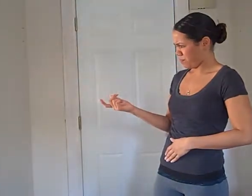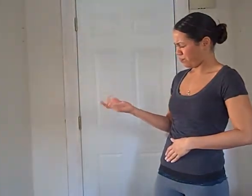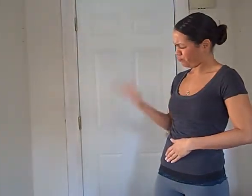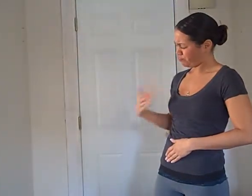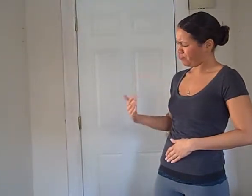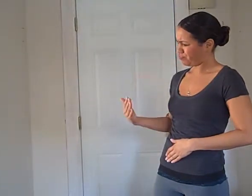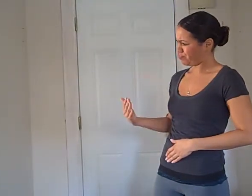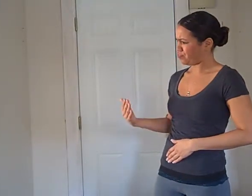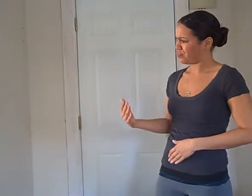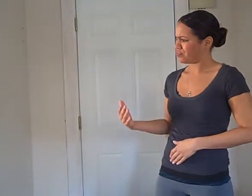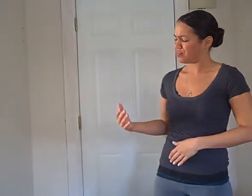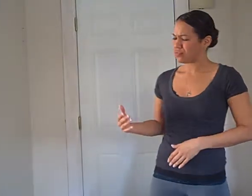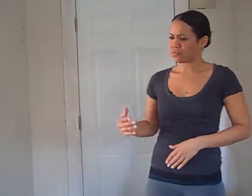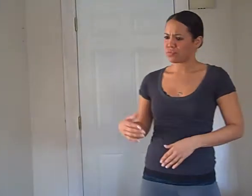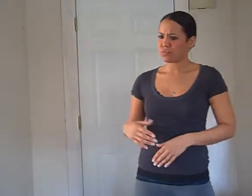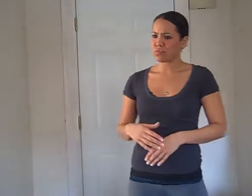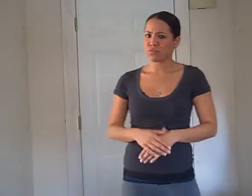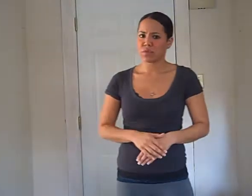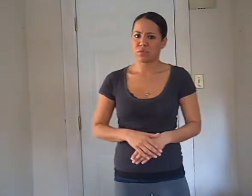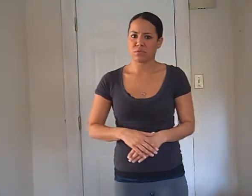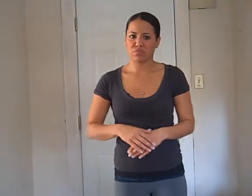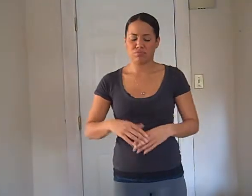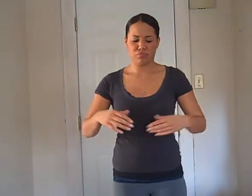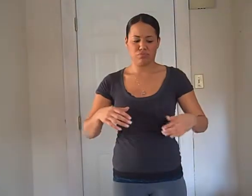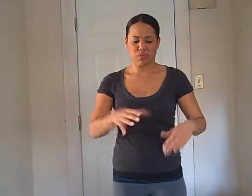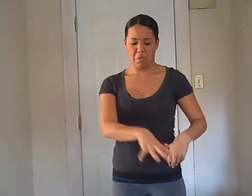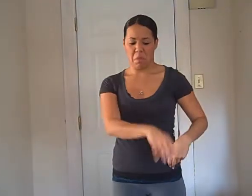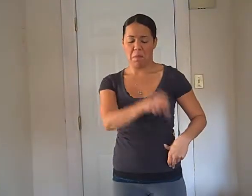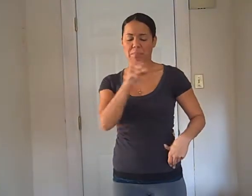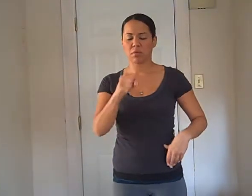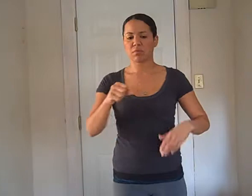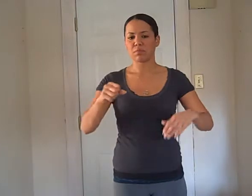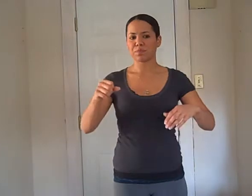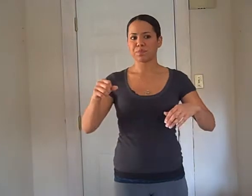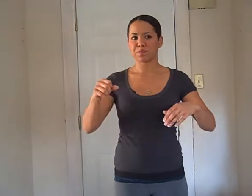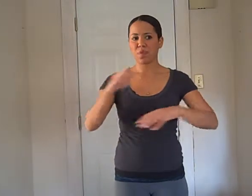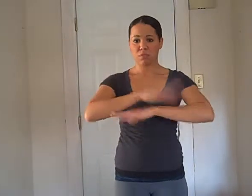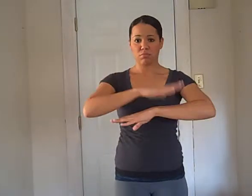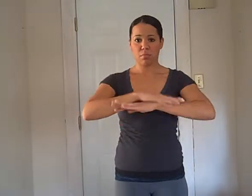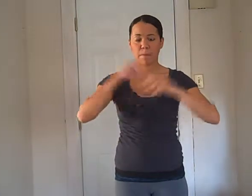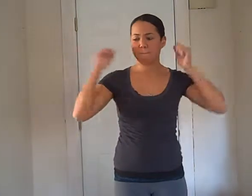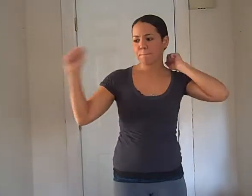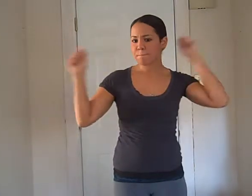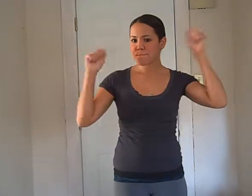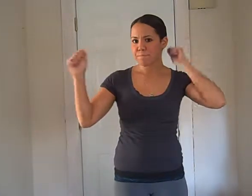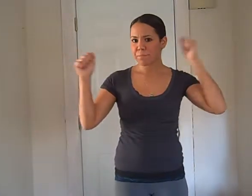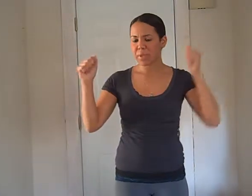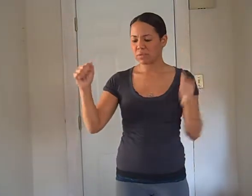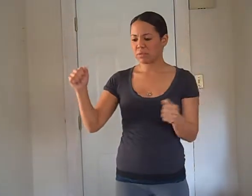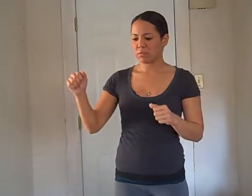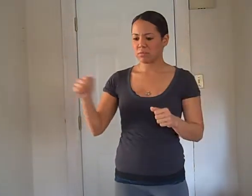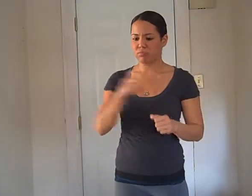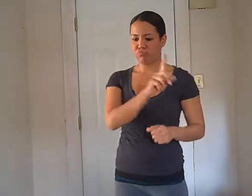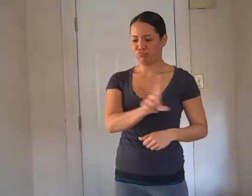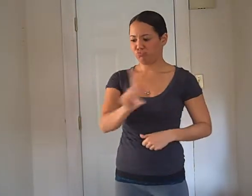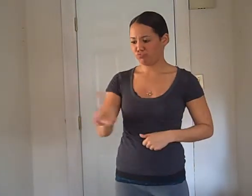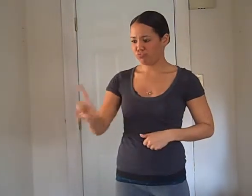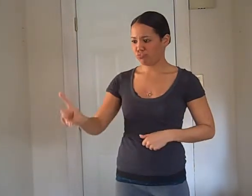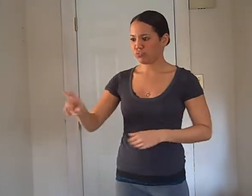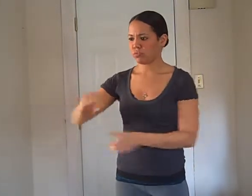machine, seized a grubby tablecloth from beneath an immense number of books and papers, which all tumbled onto the floor, and threw it over the